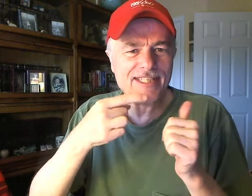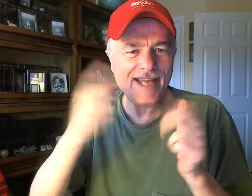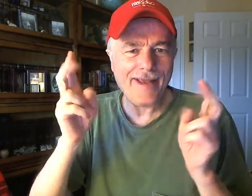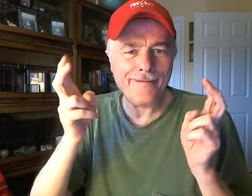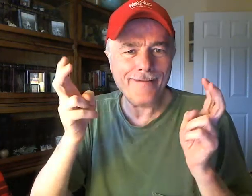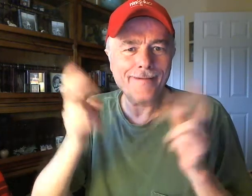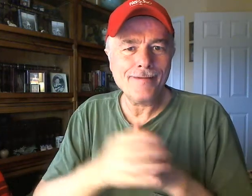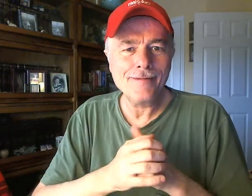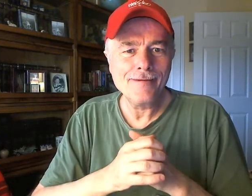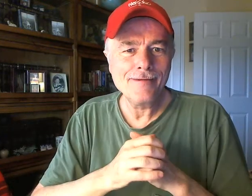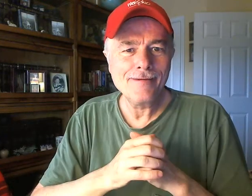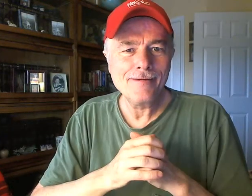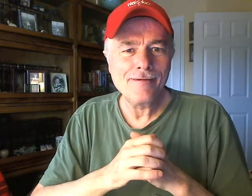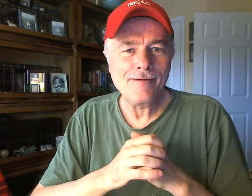say.